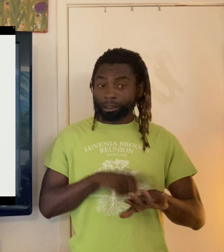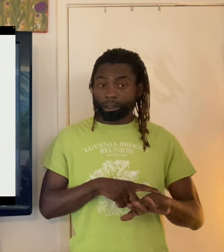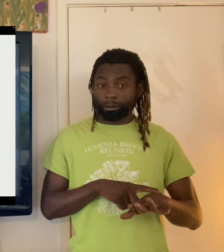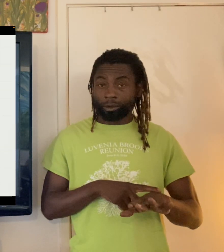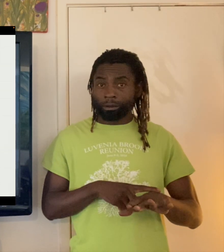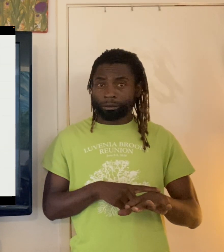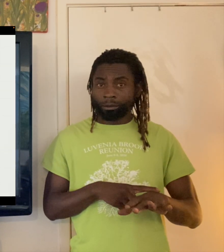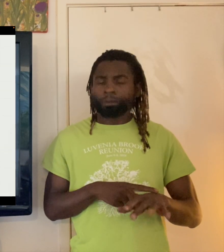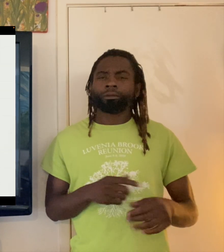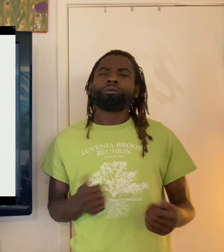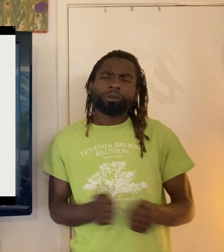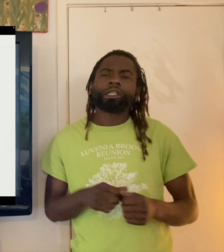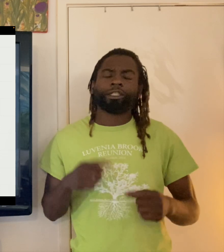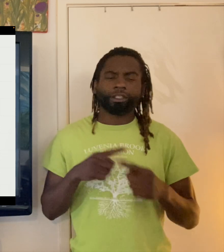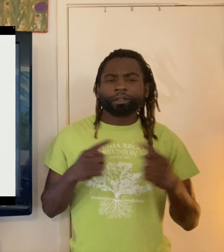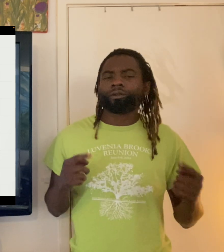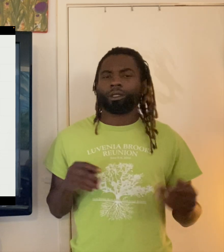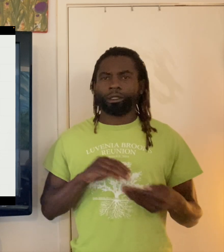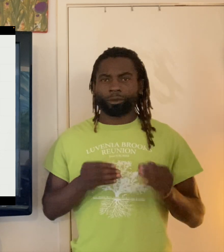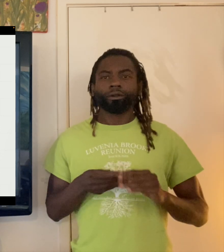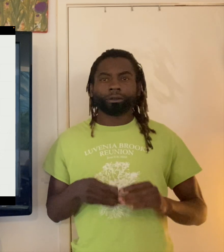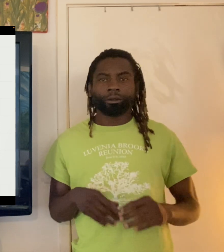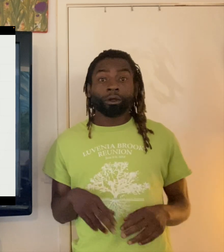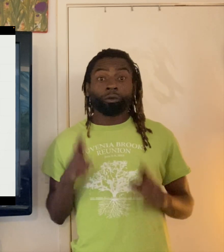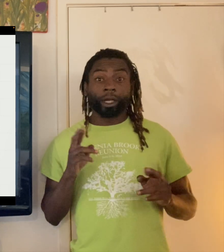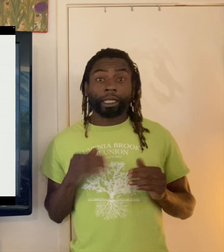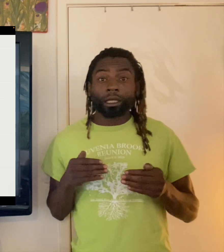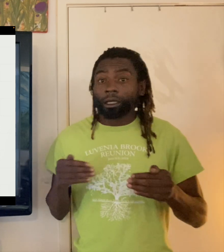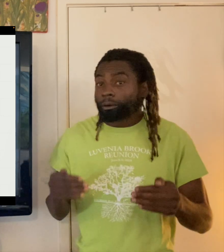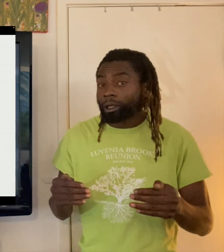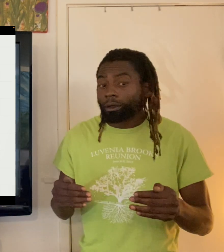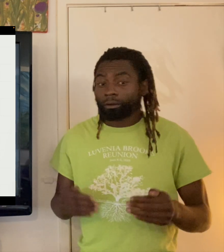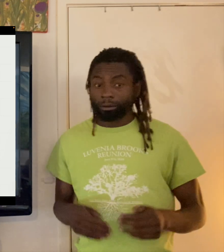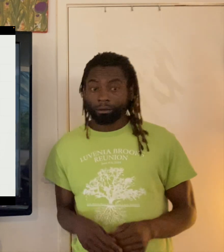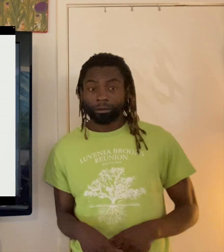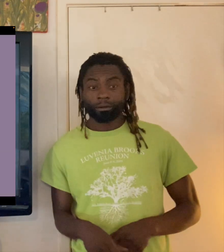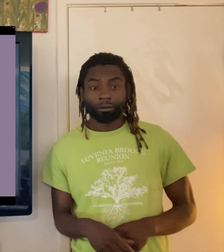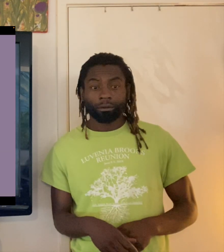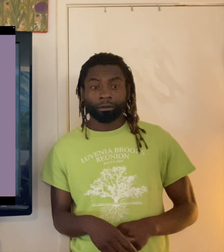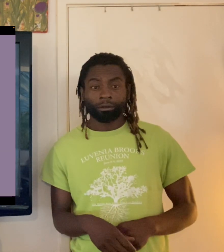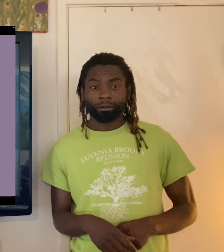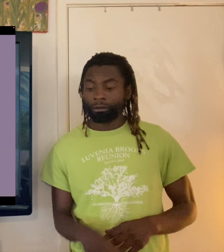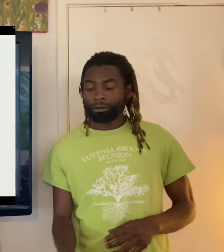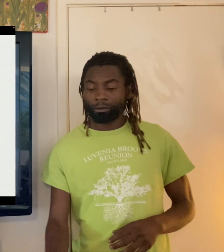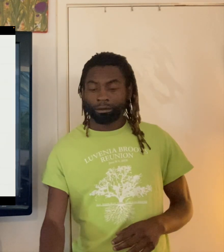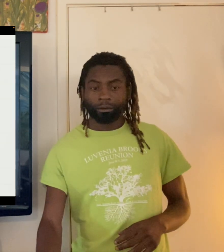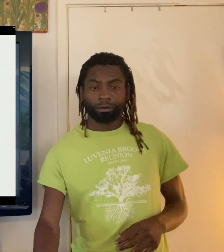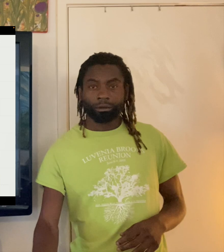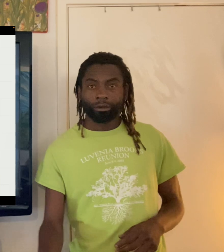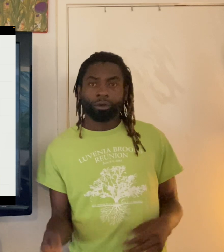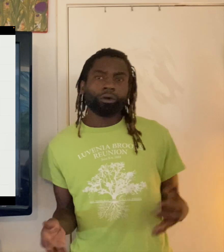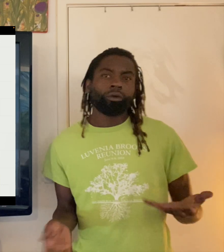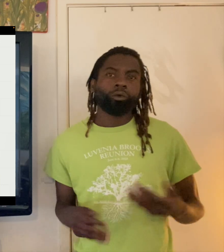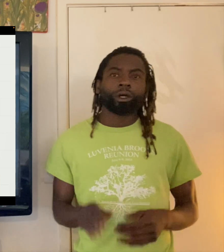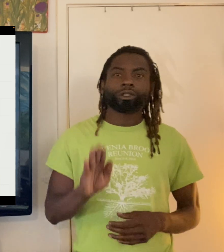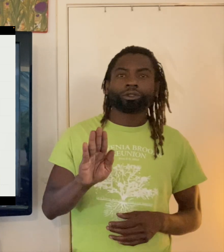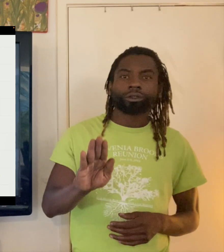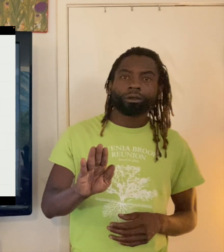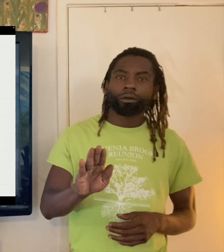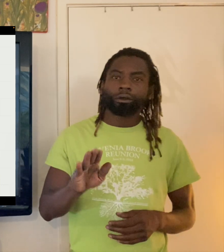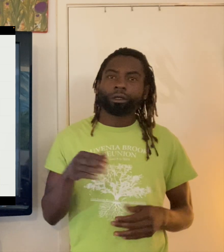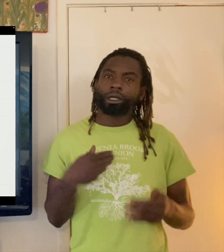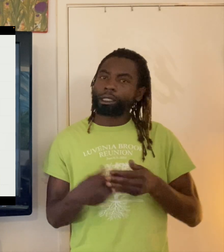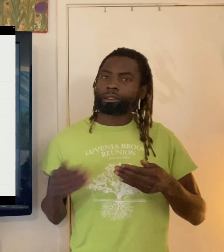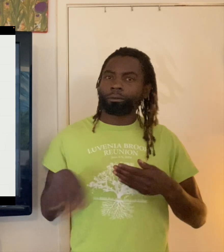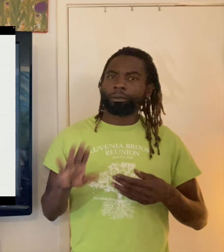a different number of bananas. Ready? Here we go. So, what was your estimate